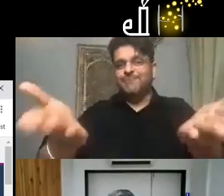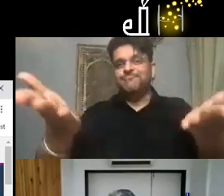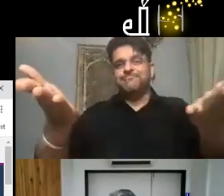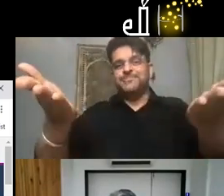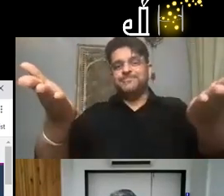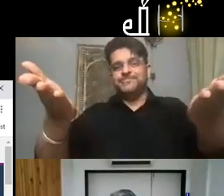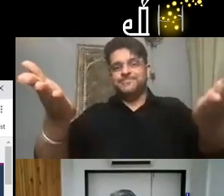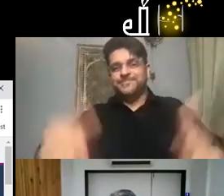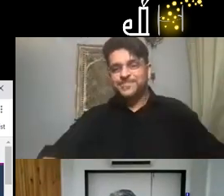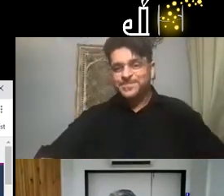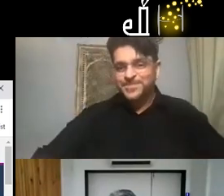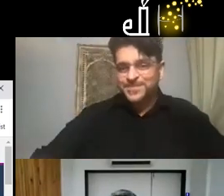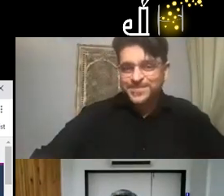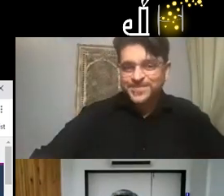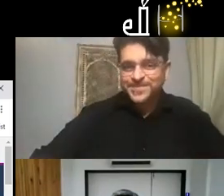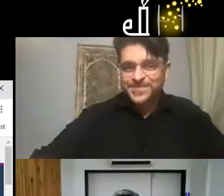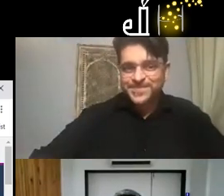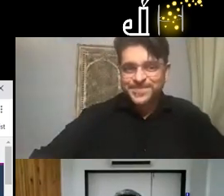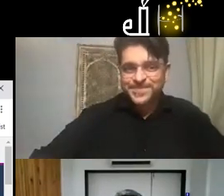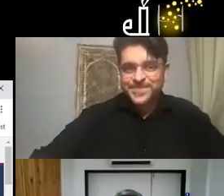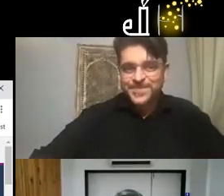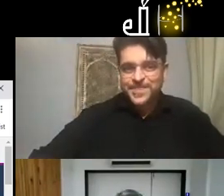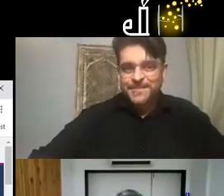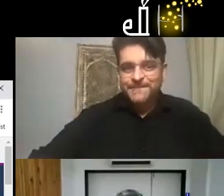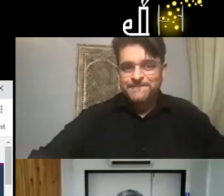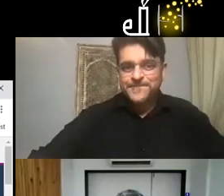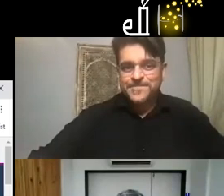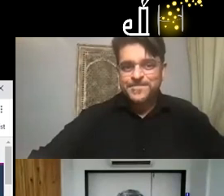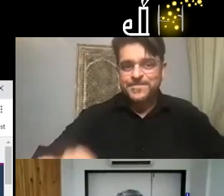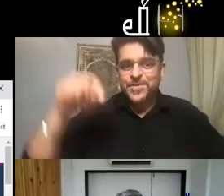Ready? Here it is.